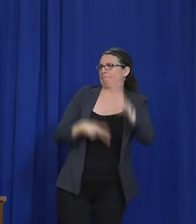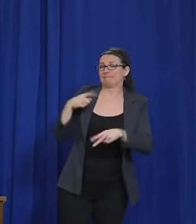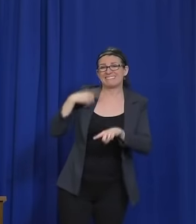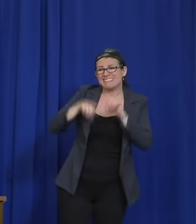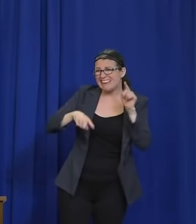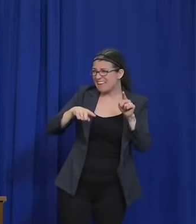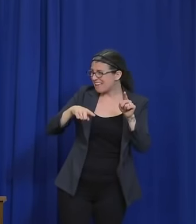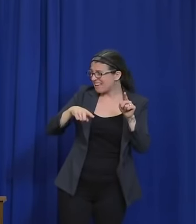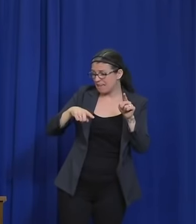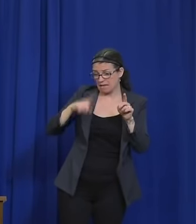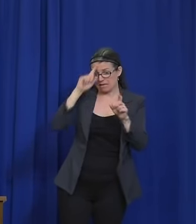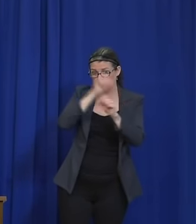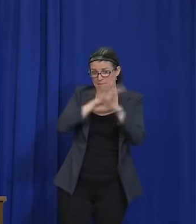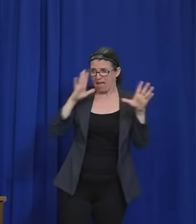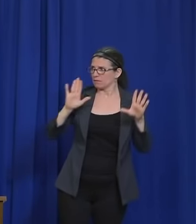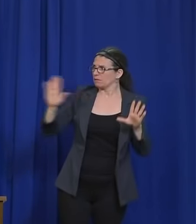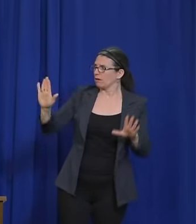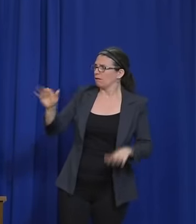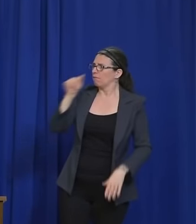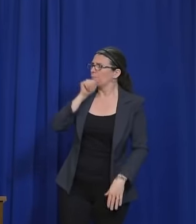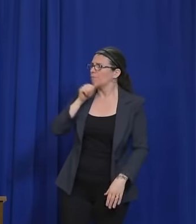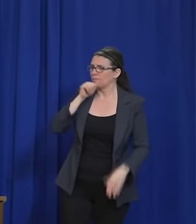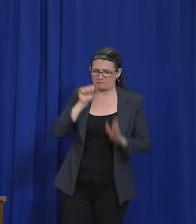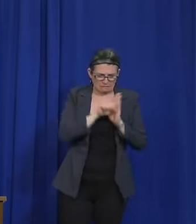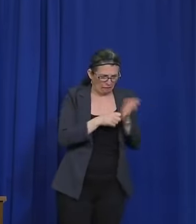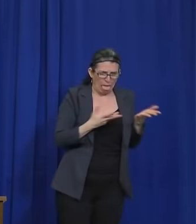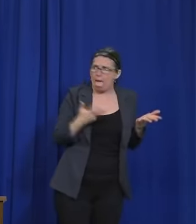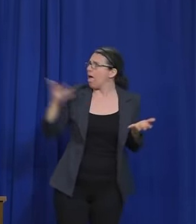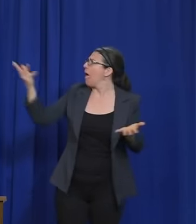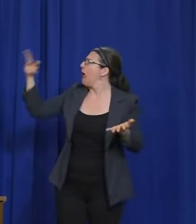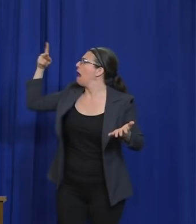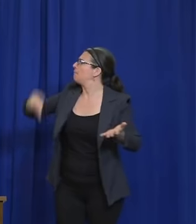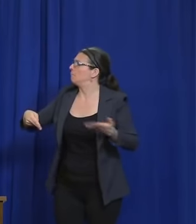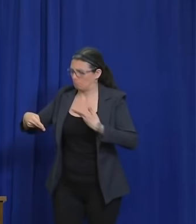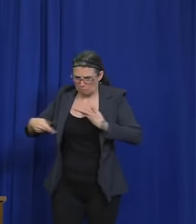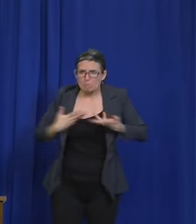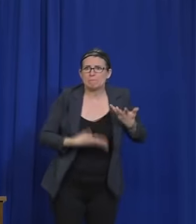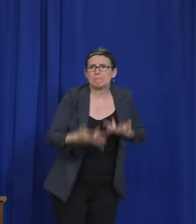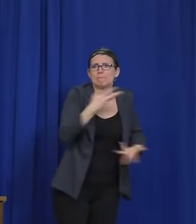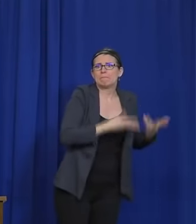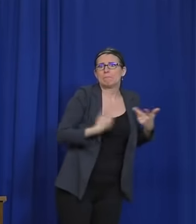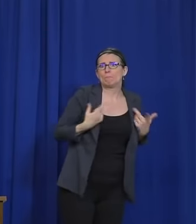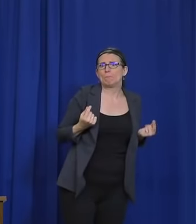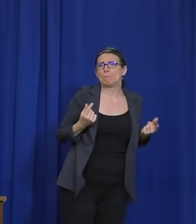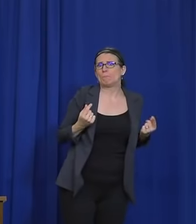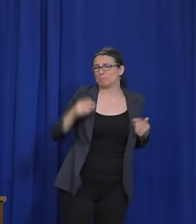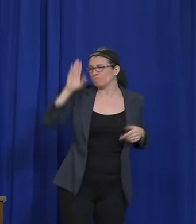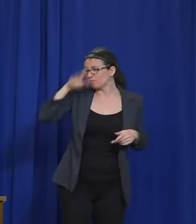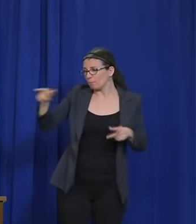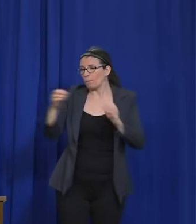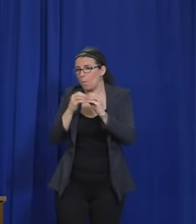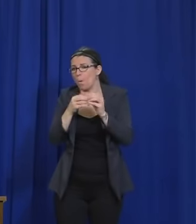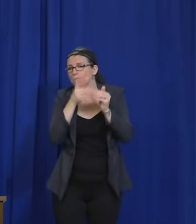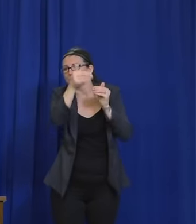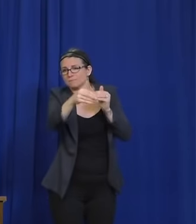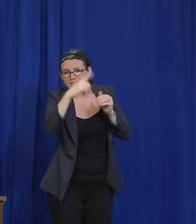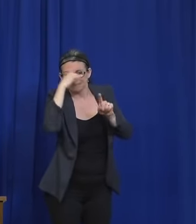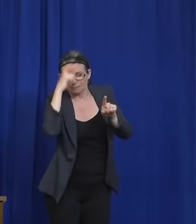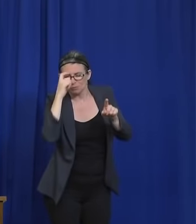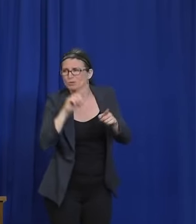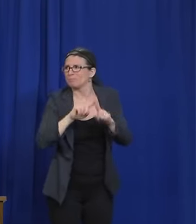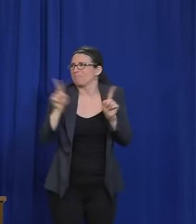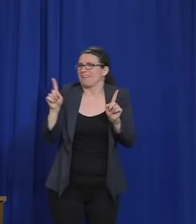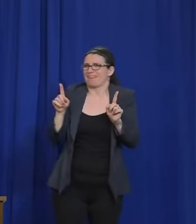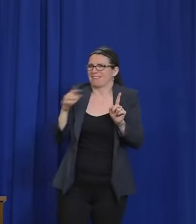information ahead of what the forecasting committee provides later on this summer, do you have a sense of what you're